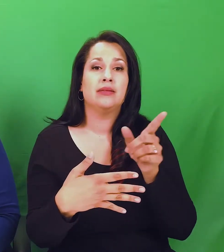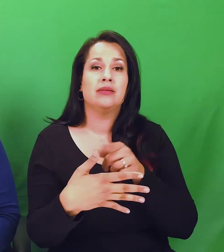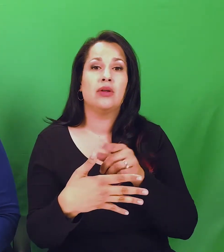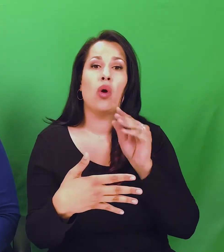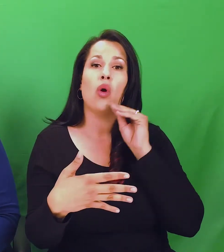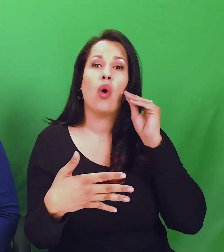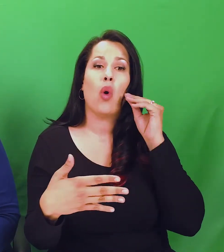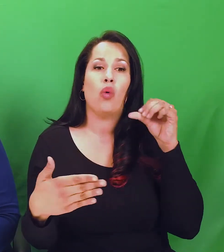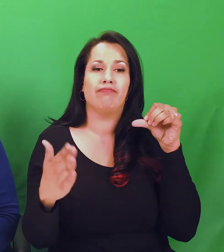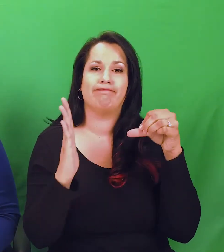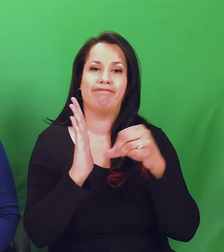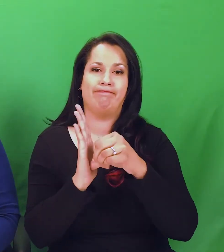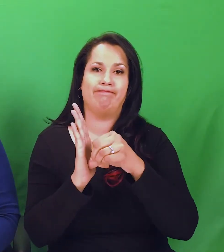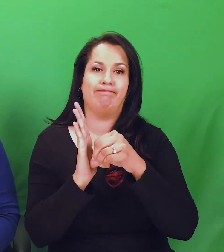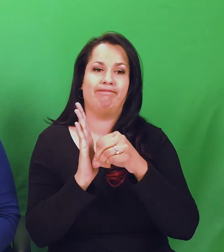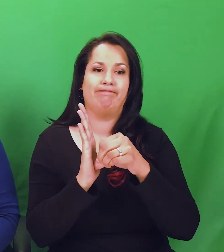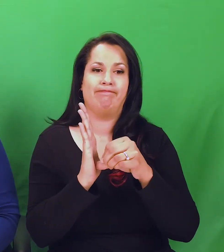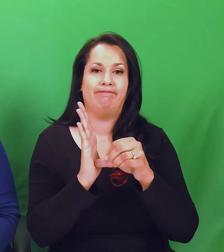right.